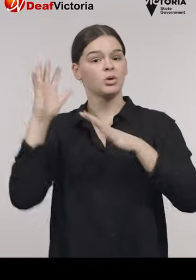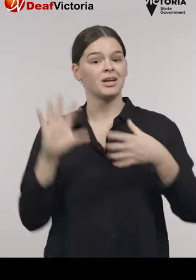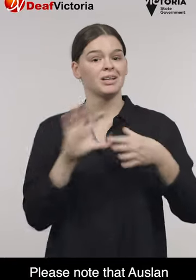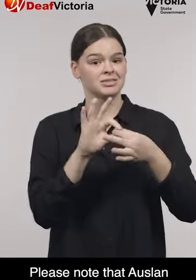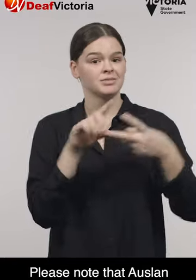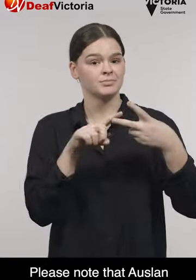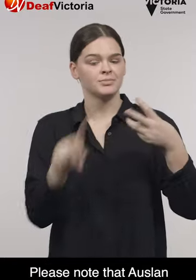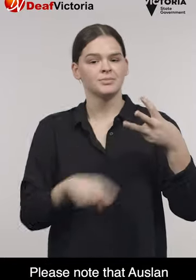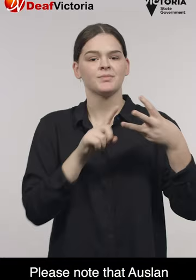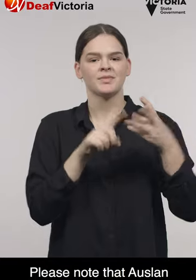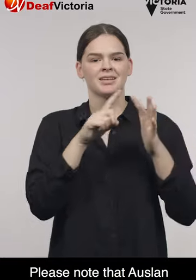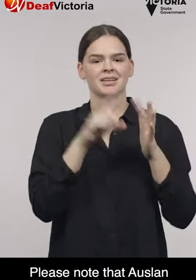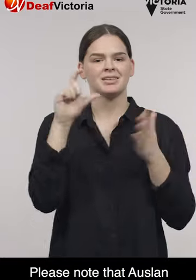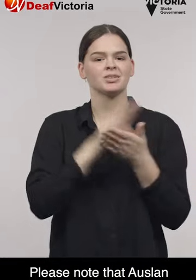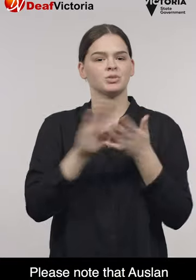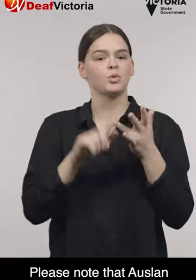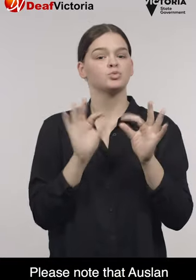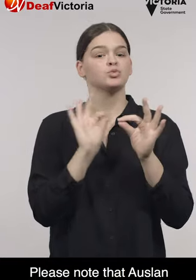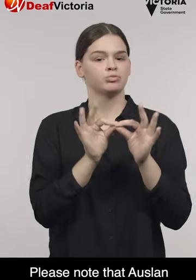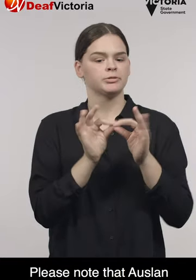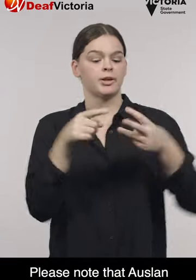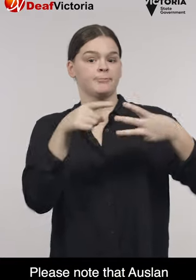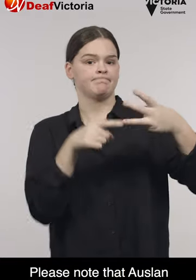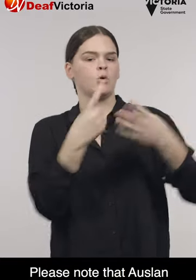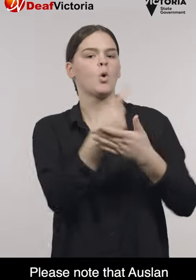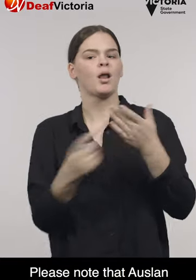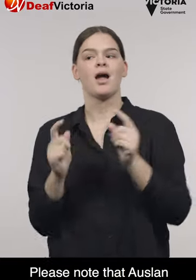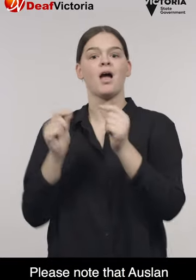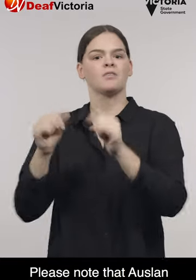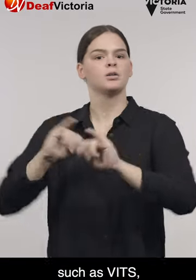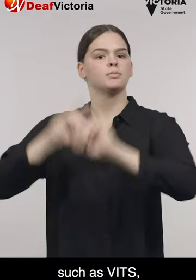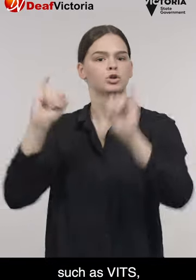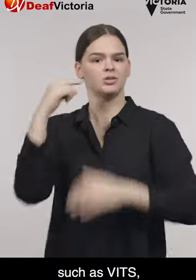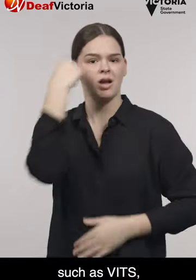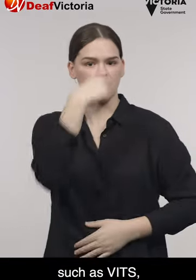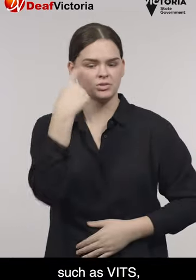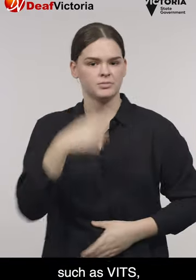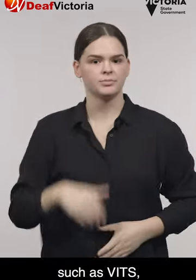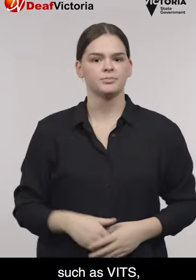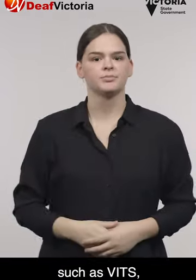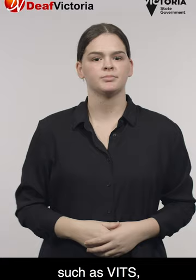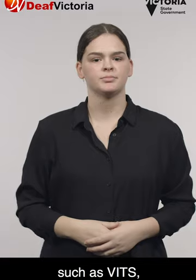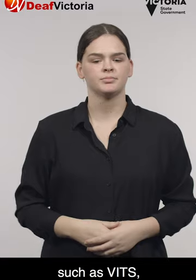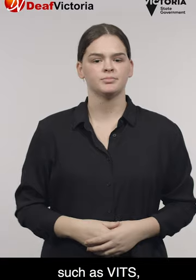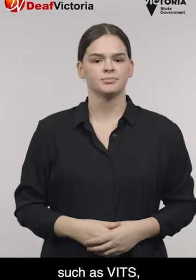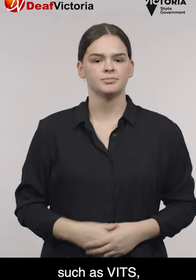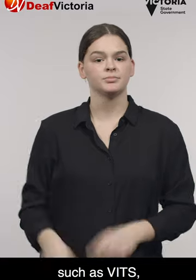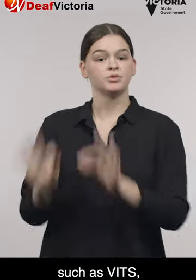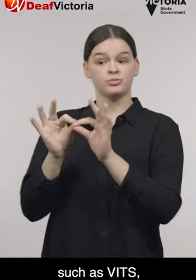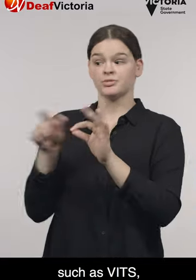or Echo Interpreting on 0449 259 153 for